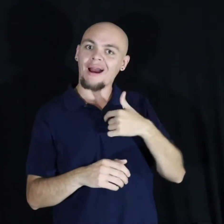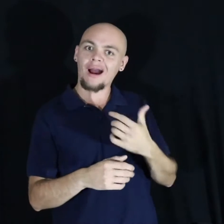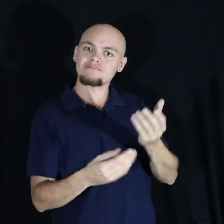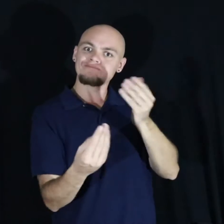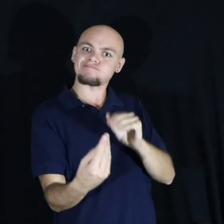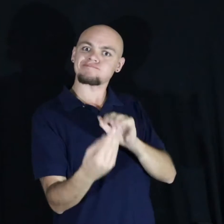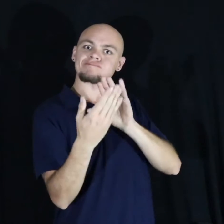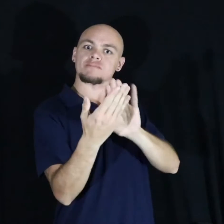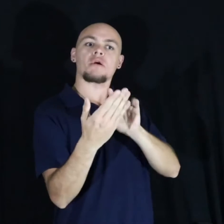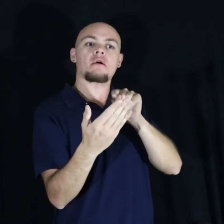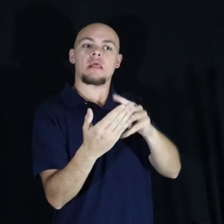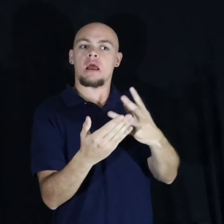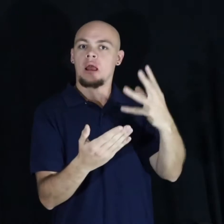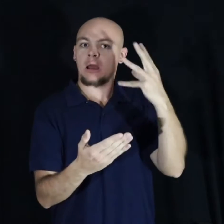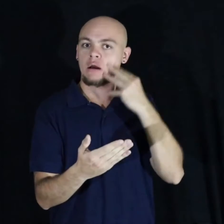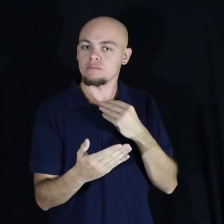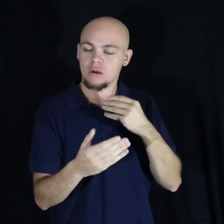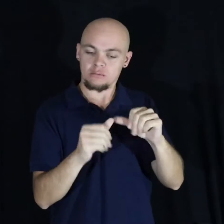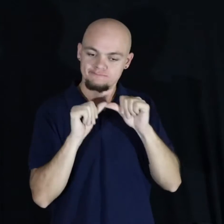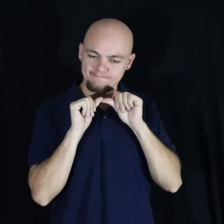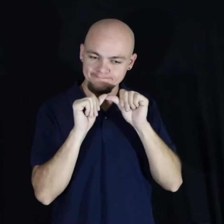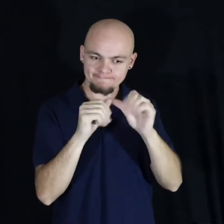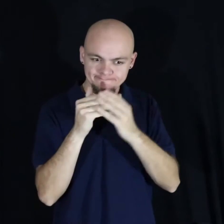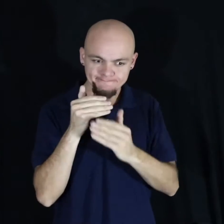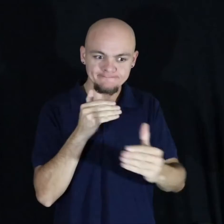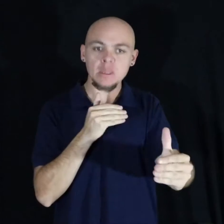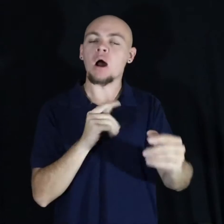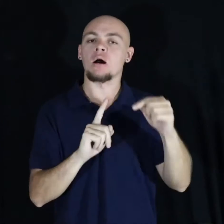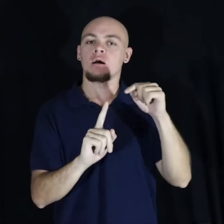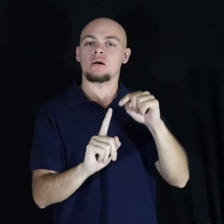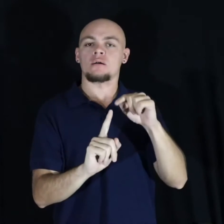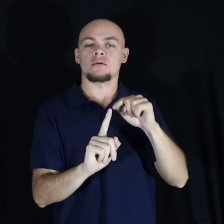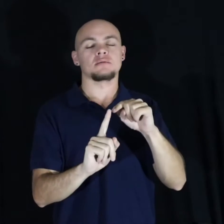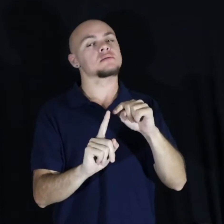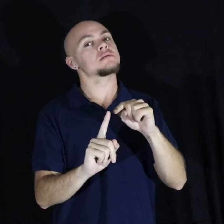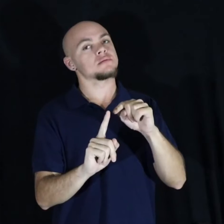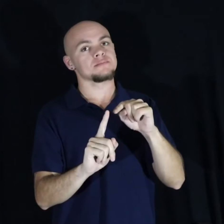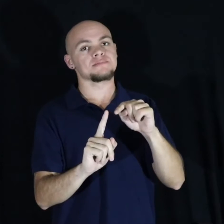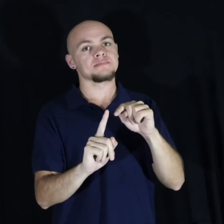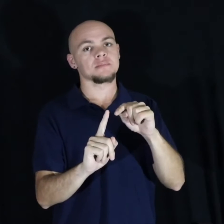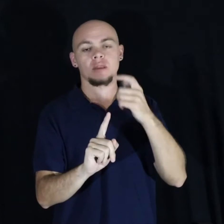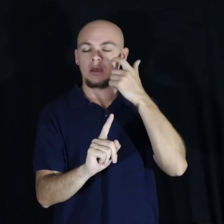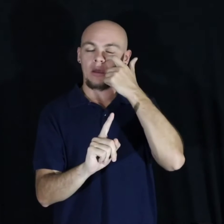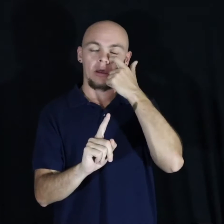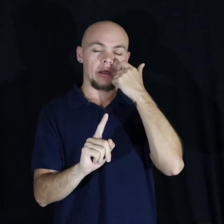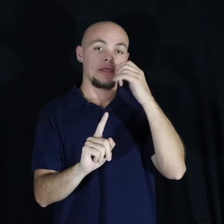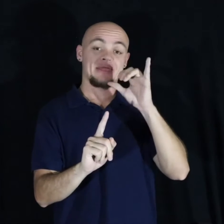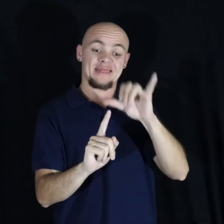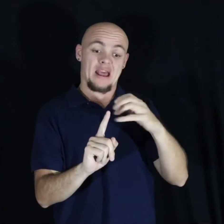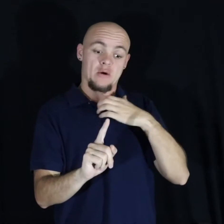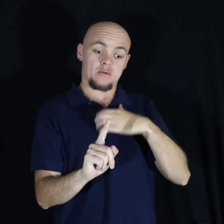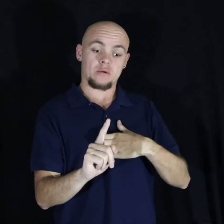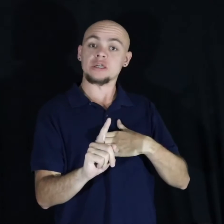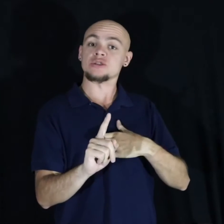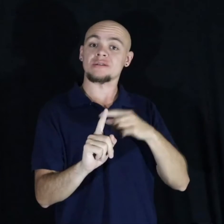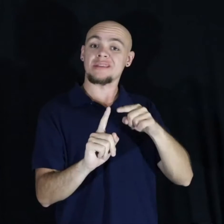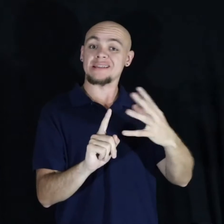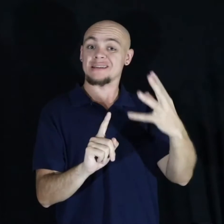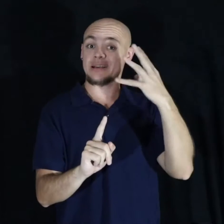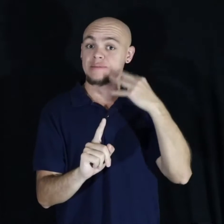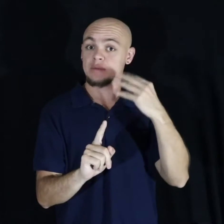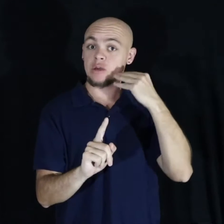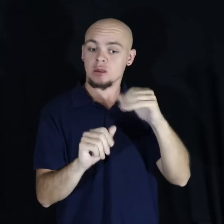me to an experience that I wanted to carry out, that actually shed light to the unsurpassable wish I had of carrying out these